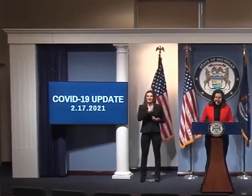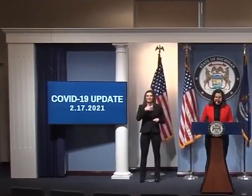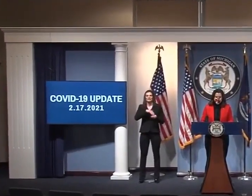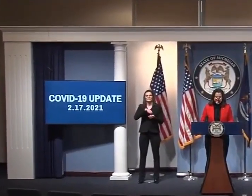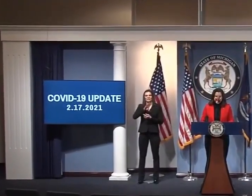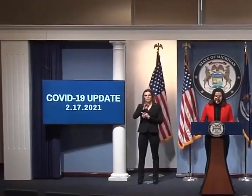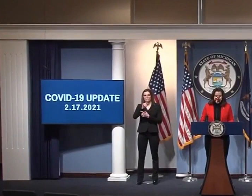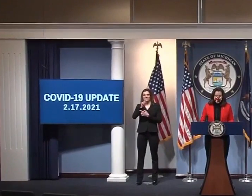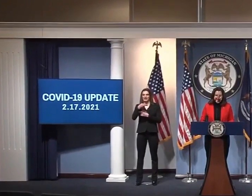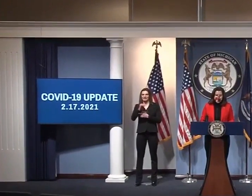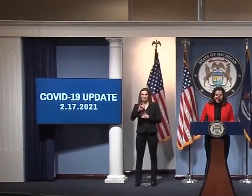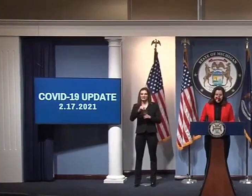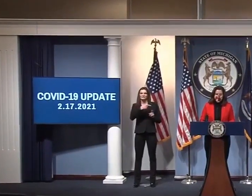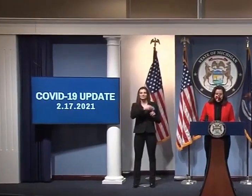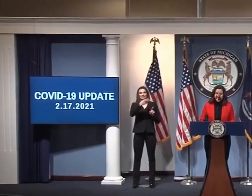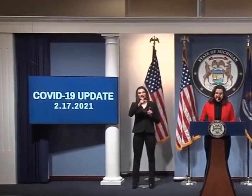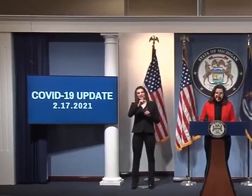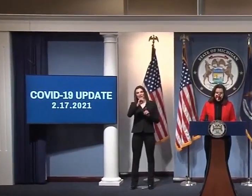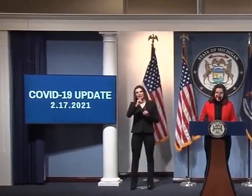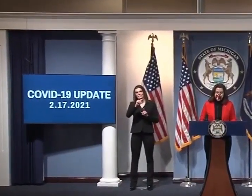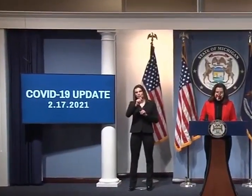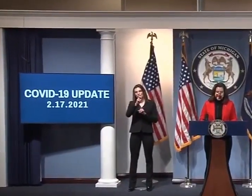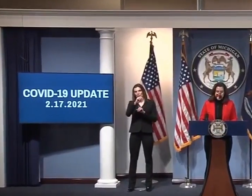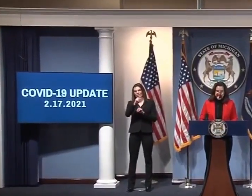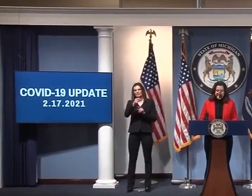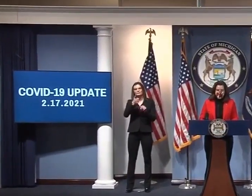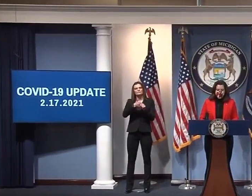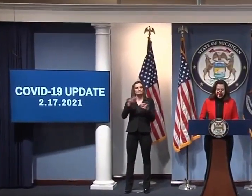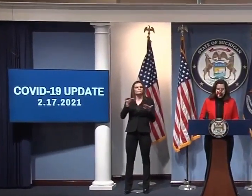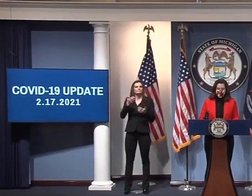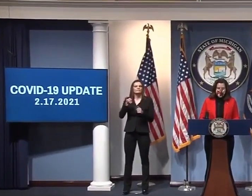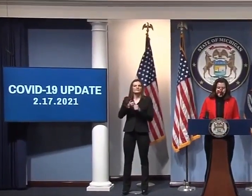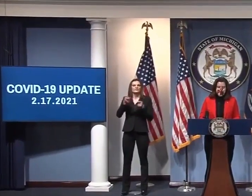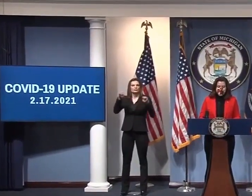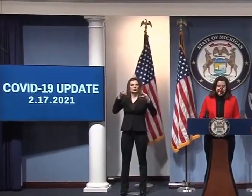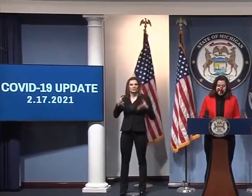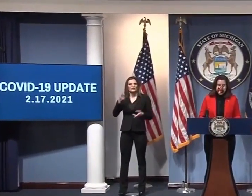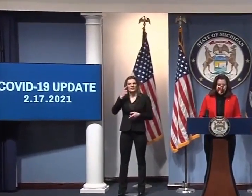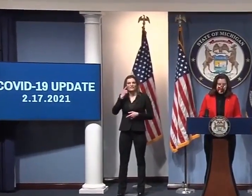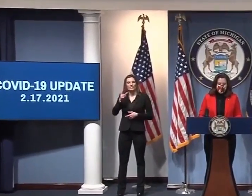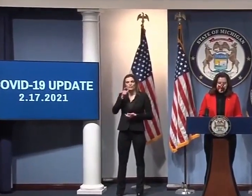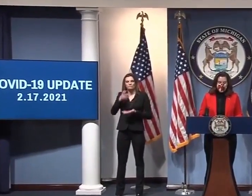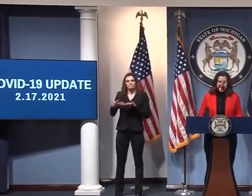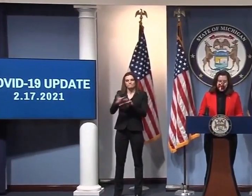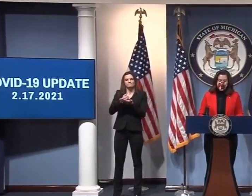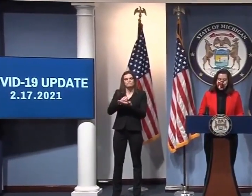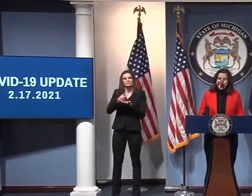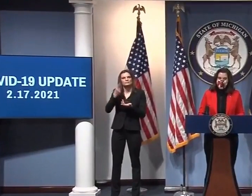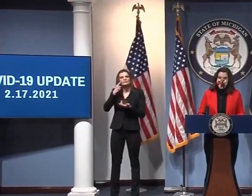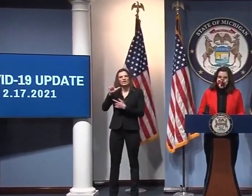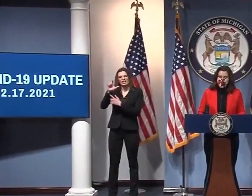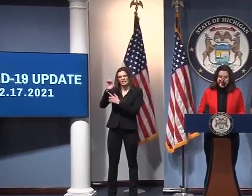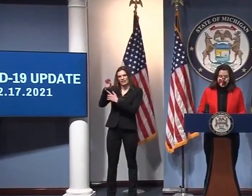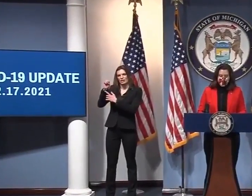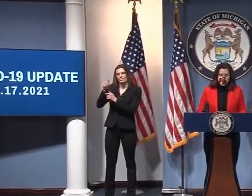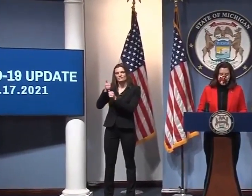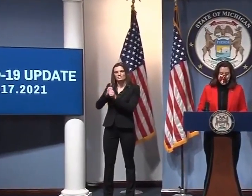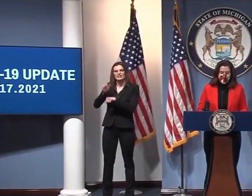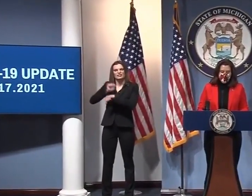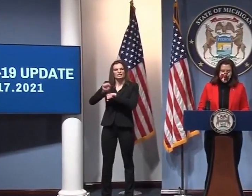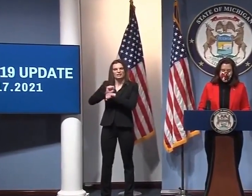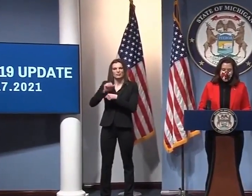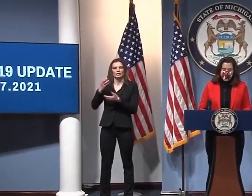Farhan Bhatti, Kim Trent, Deputy Director of the Prosperity for Michigan Labor and Economic Opportunity Department of